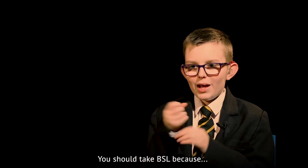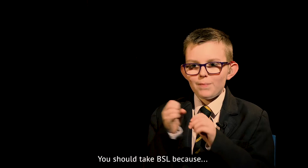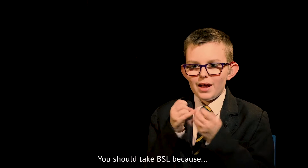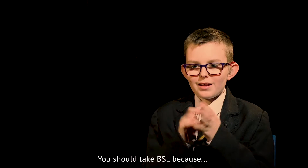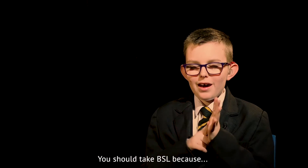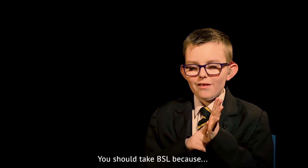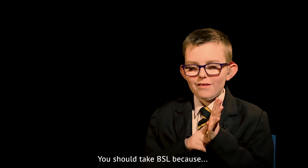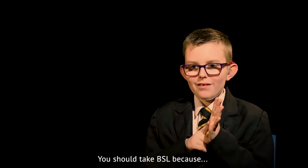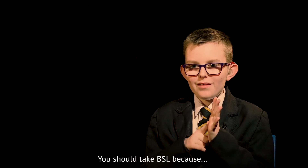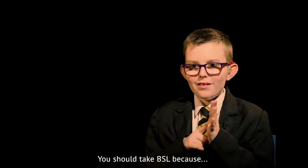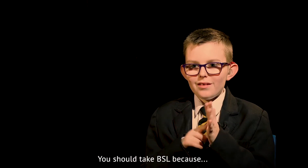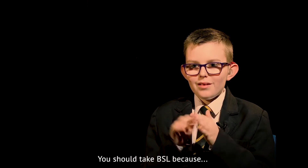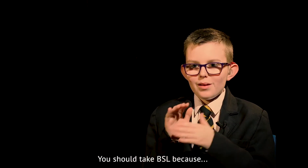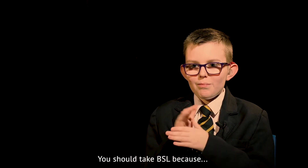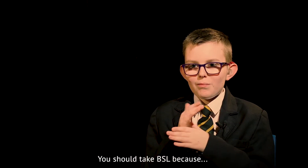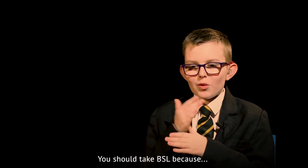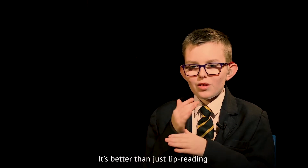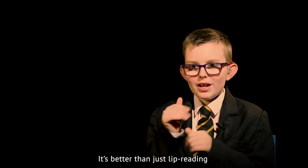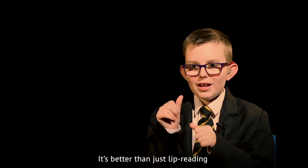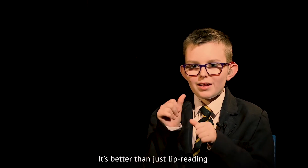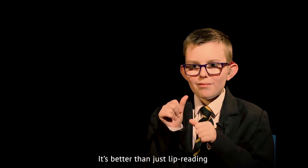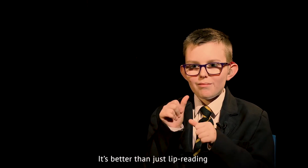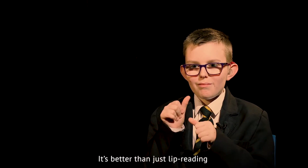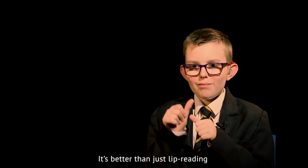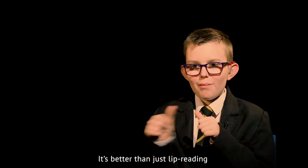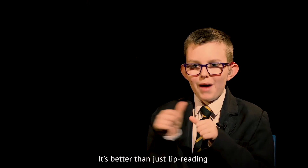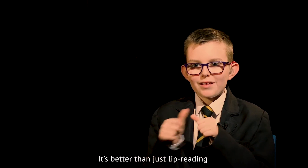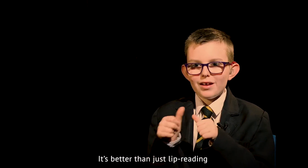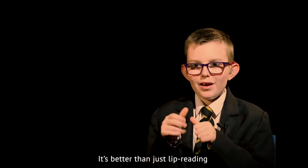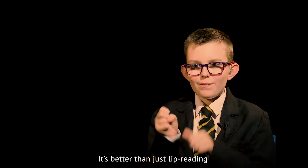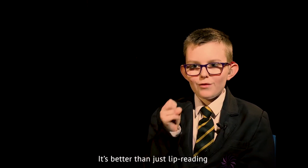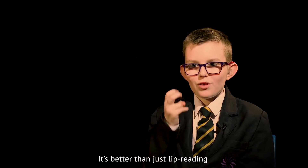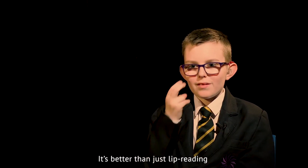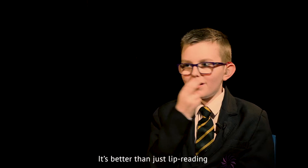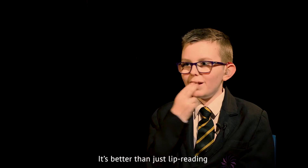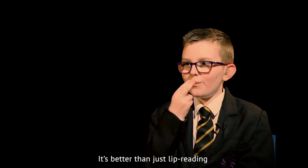take BSL because it's better than just lip